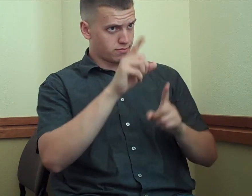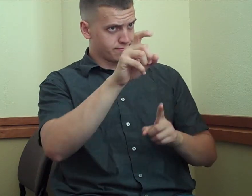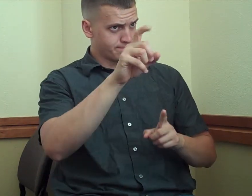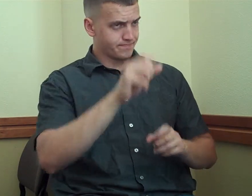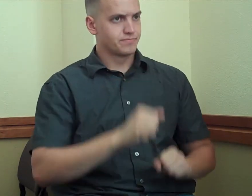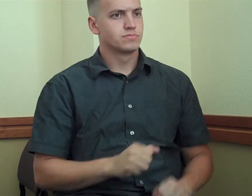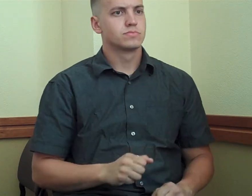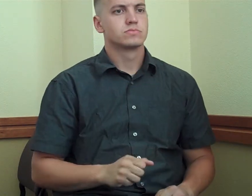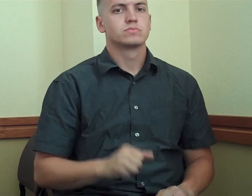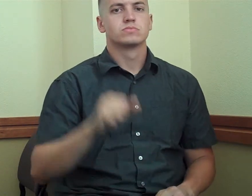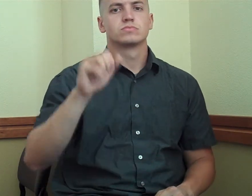Prows.